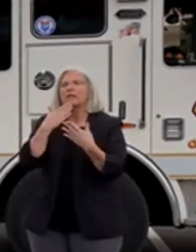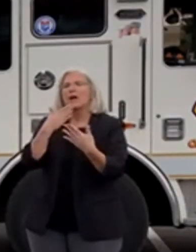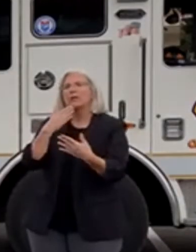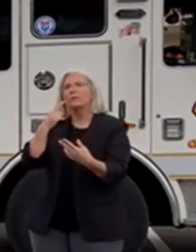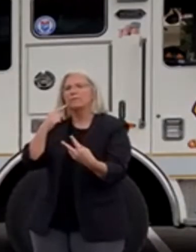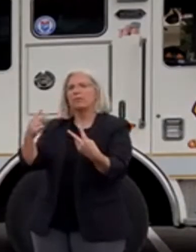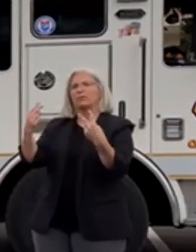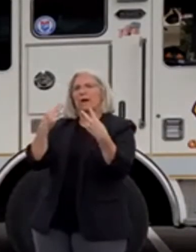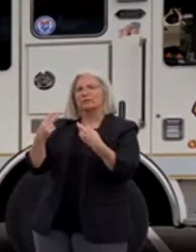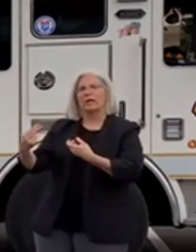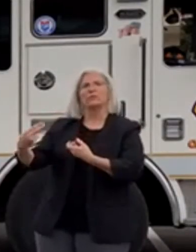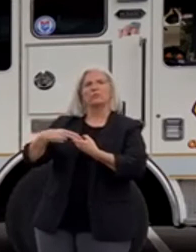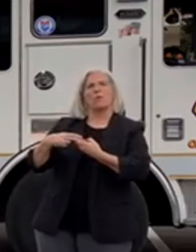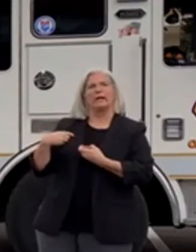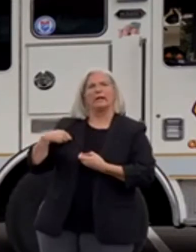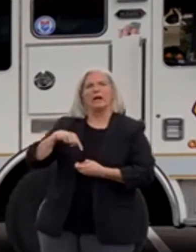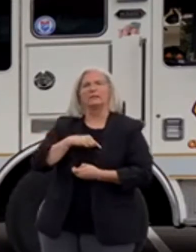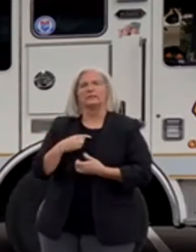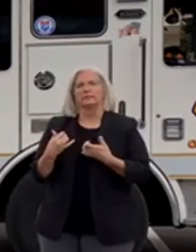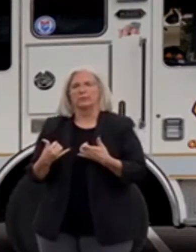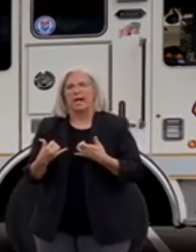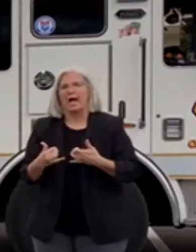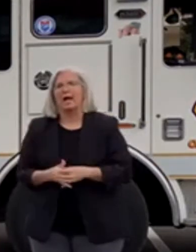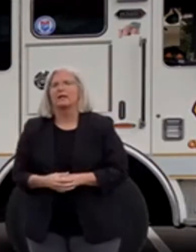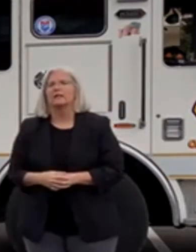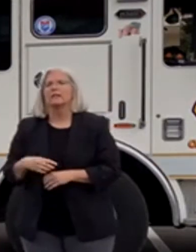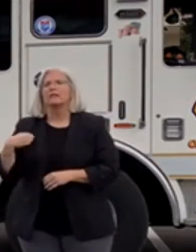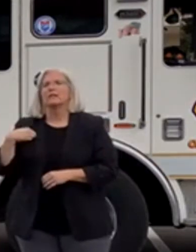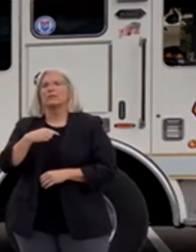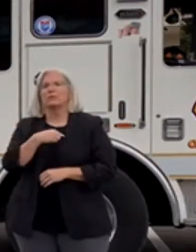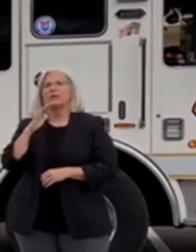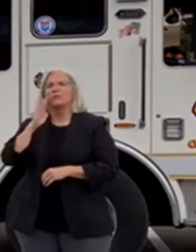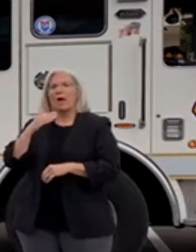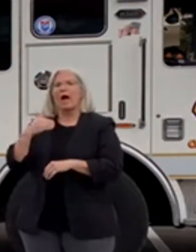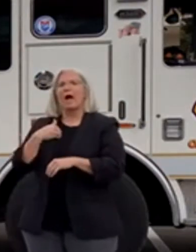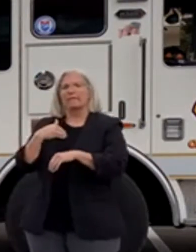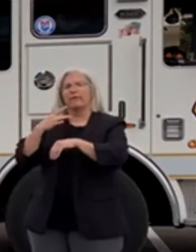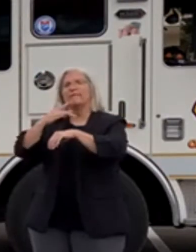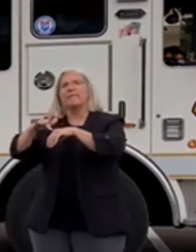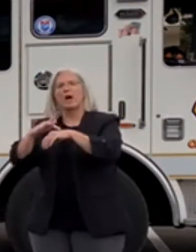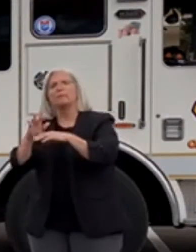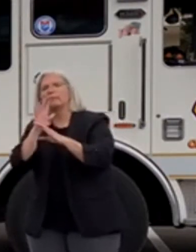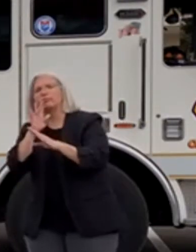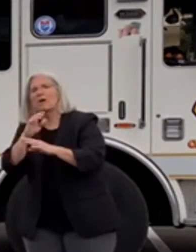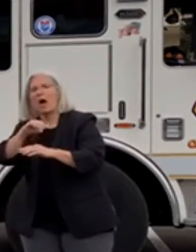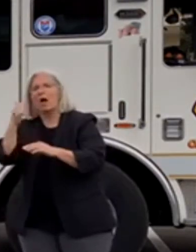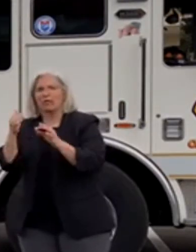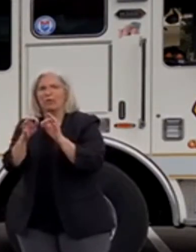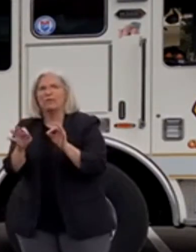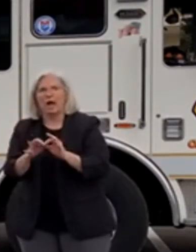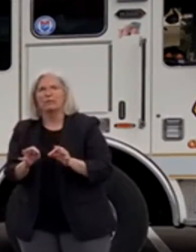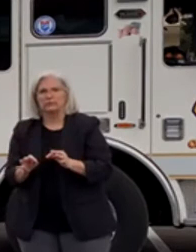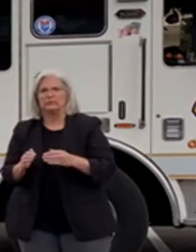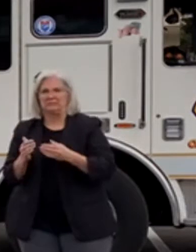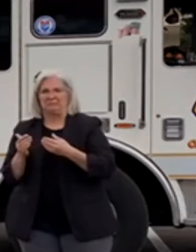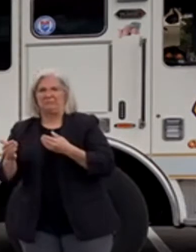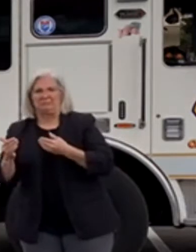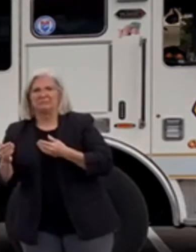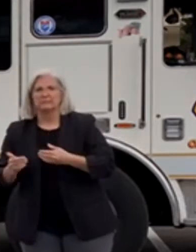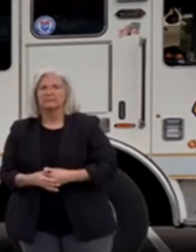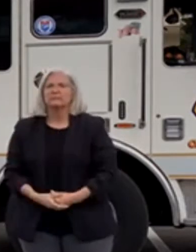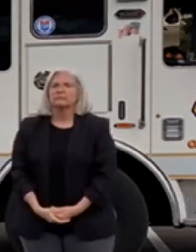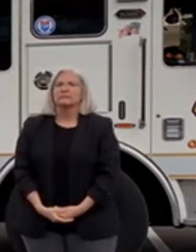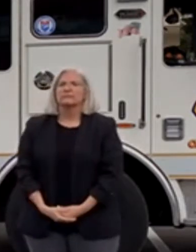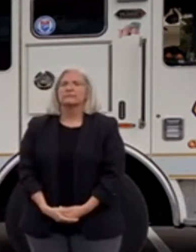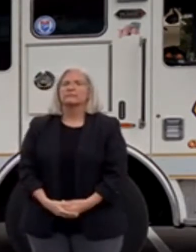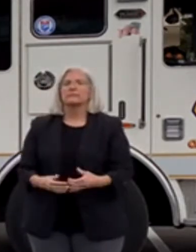We will have availability in other languages after the conclusion of the press conference. Joining me this morning,